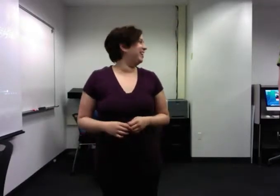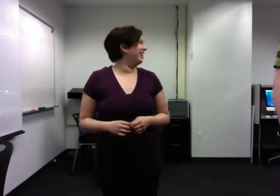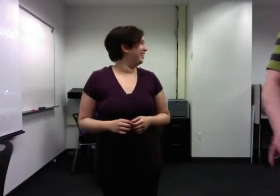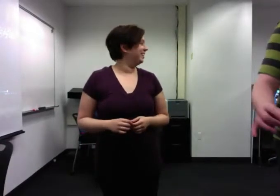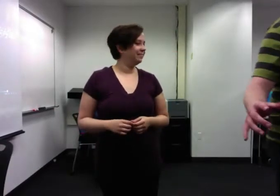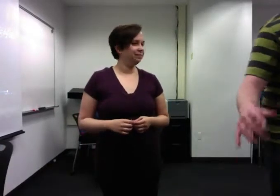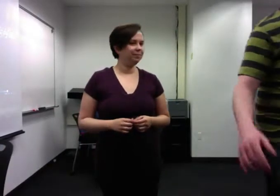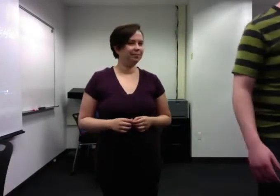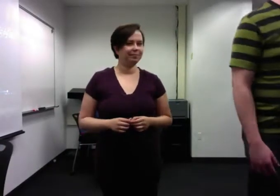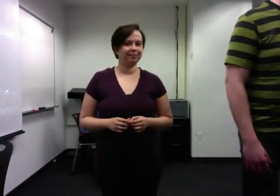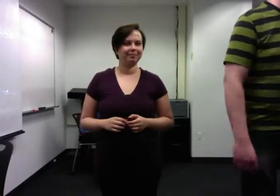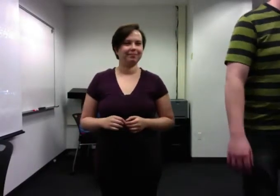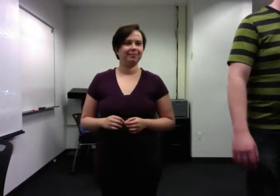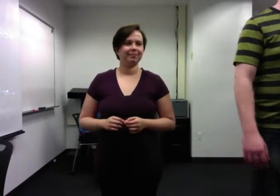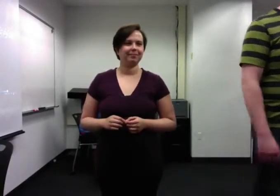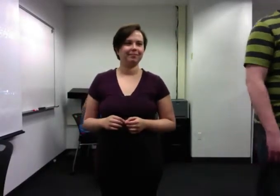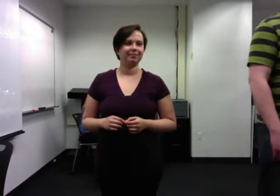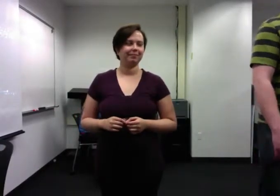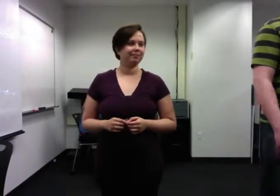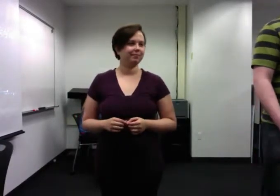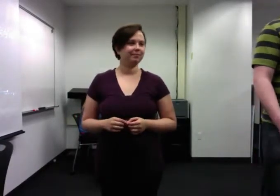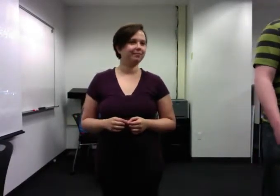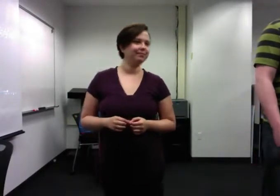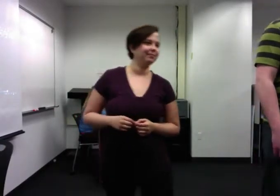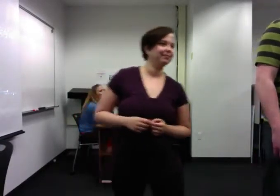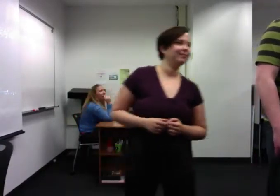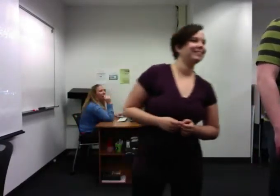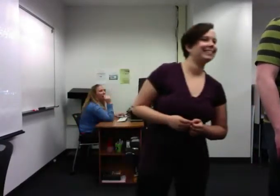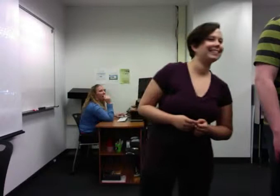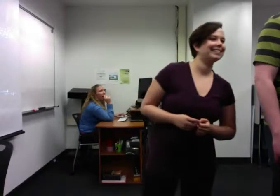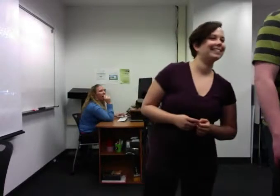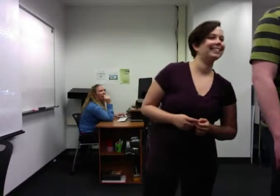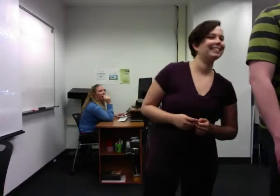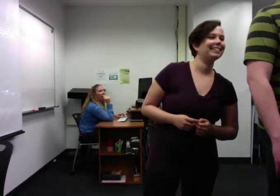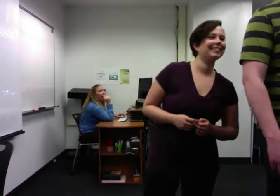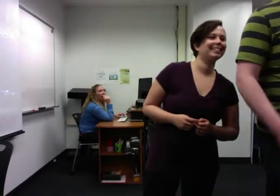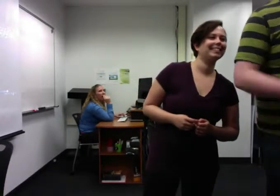Did just take a picture. That's great job.